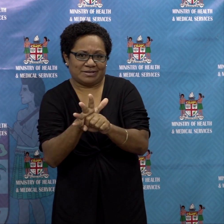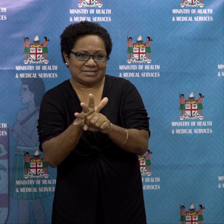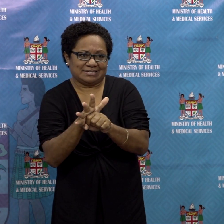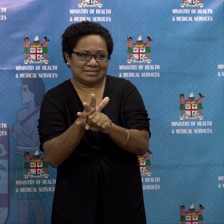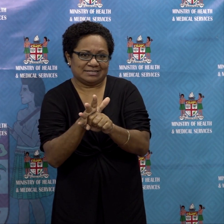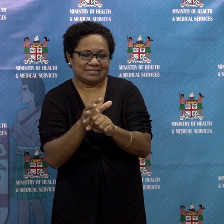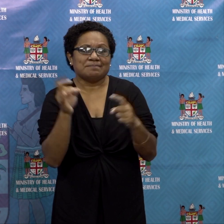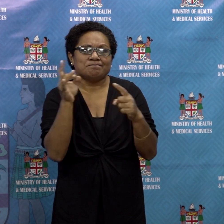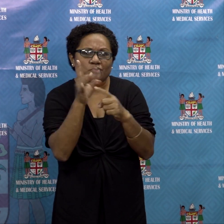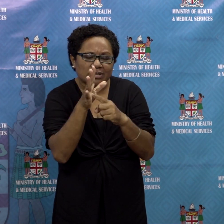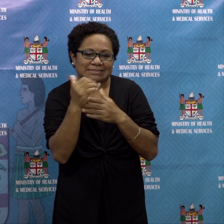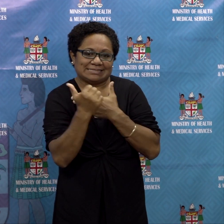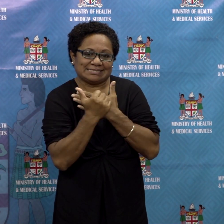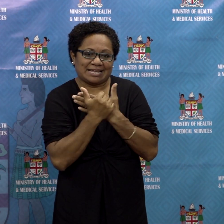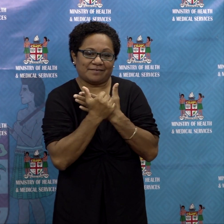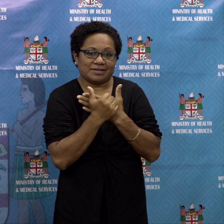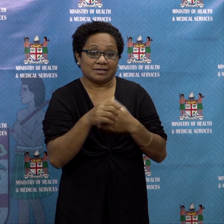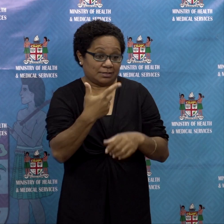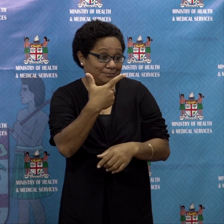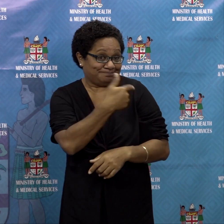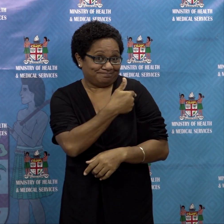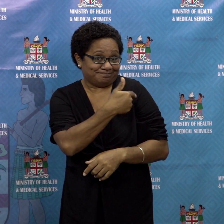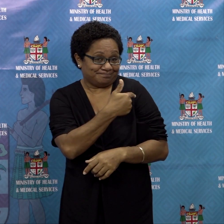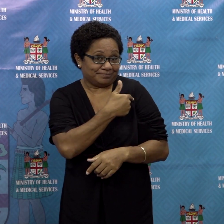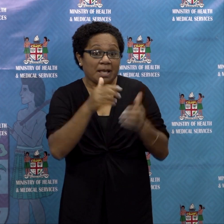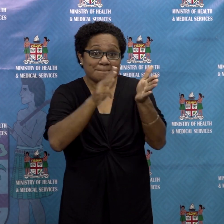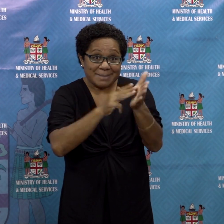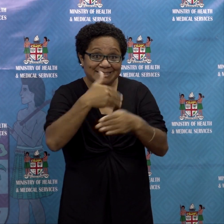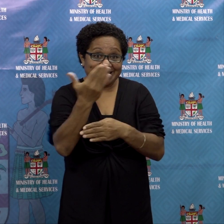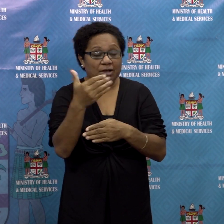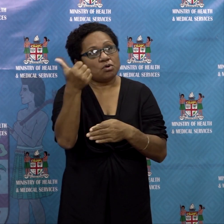As regards to our vaccinations, since Monday we have administered